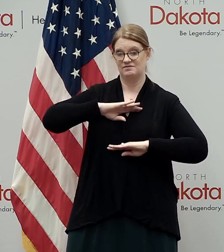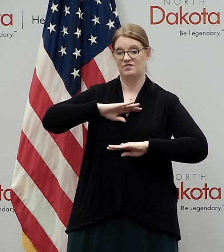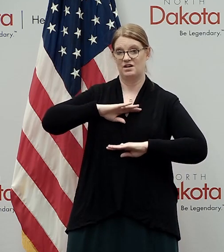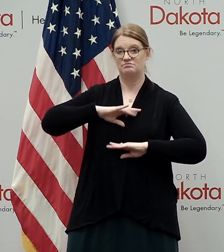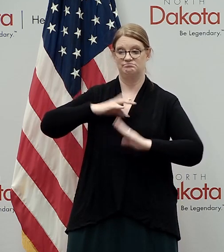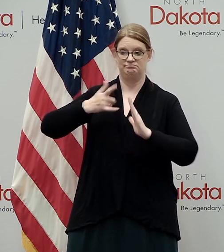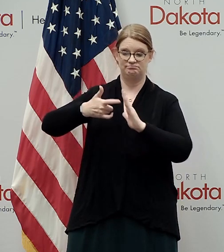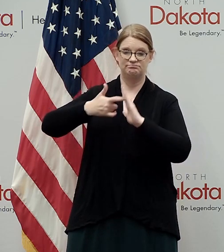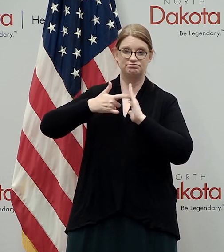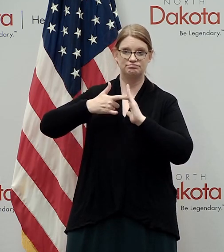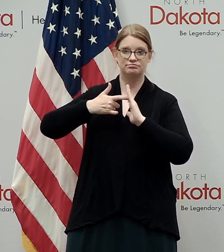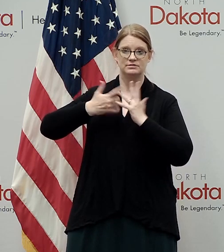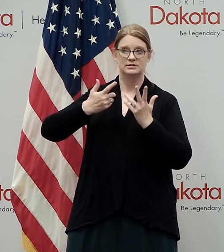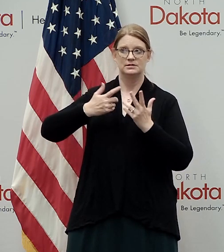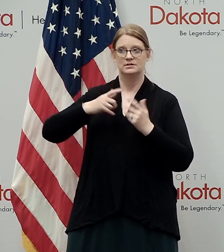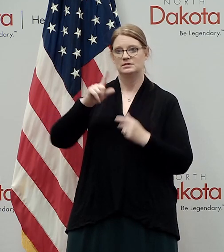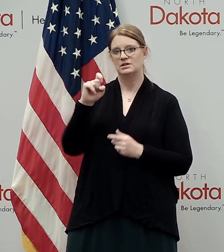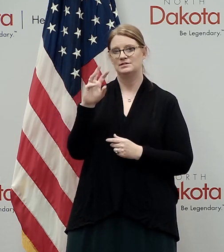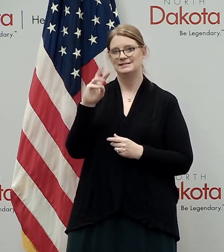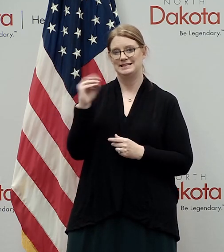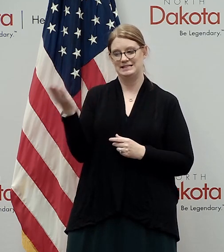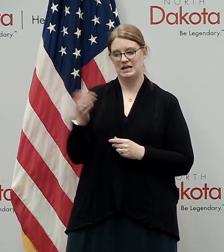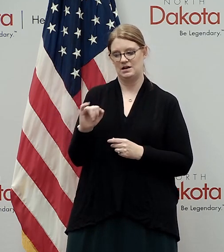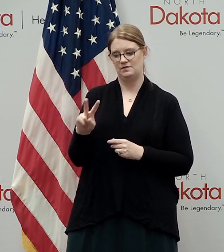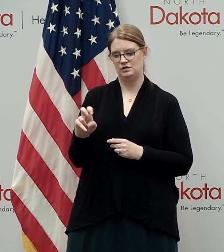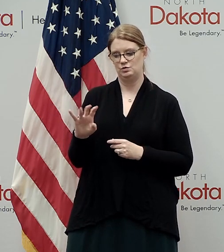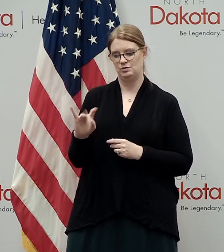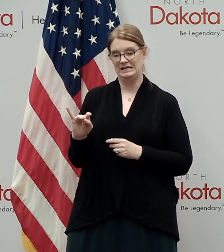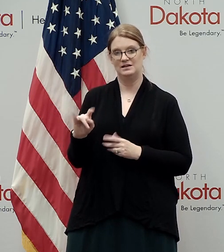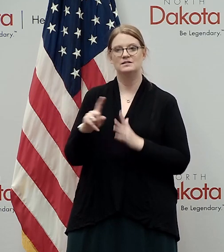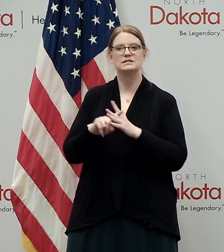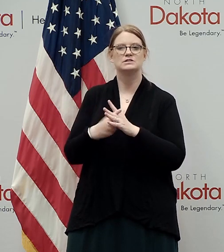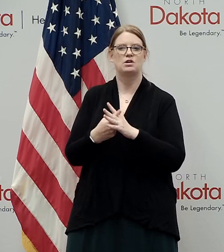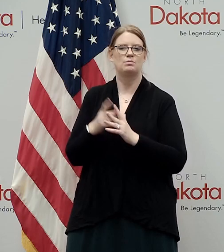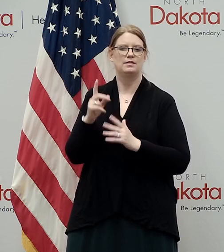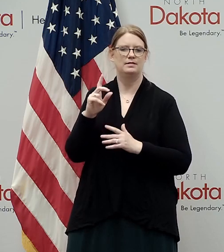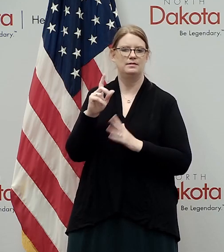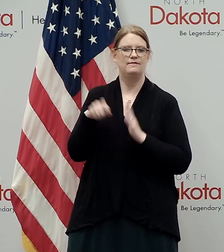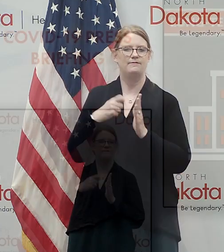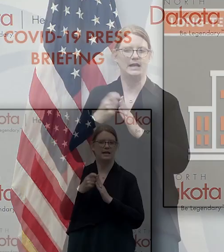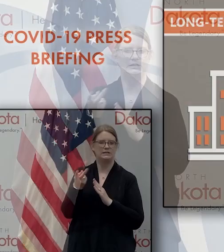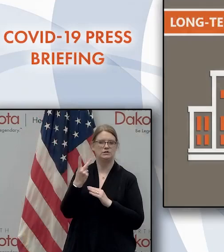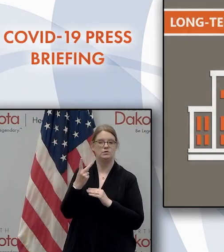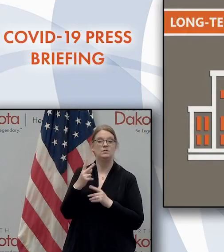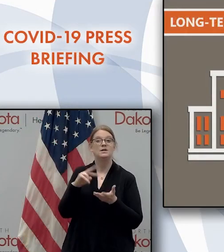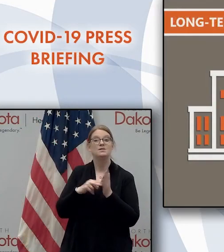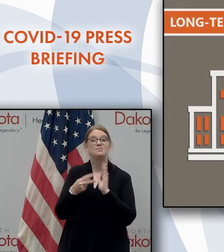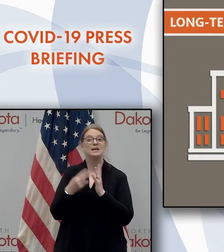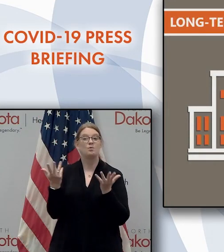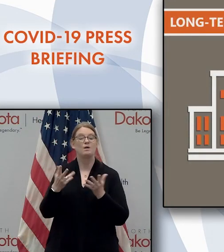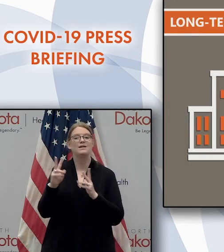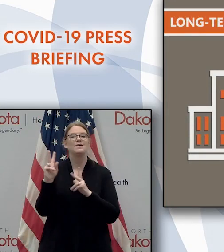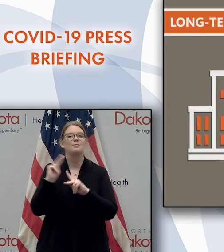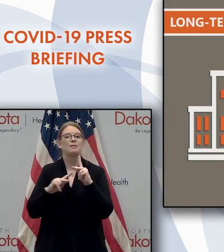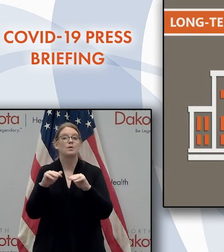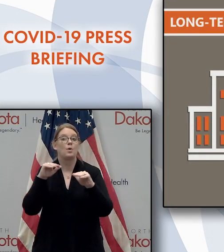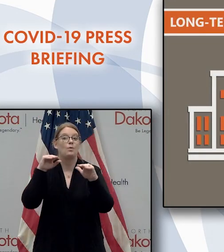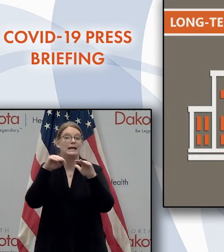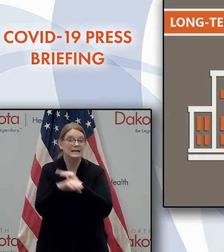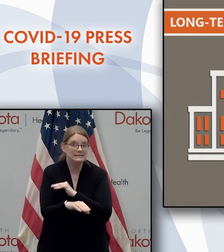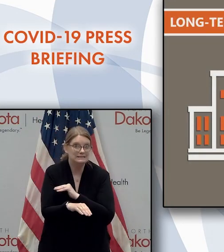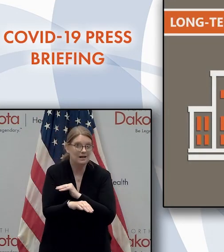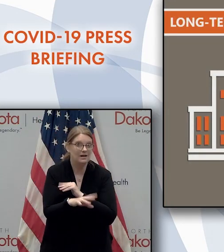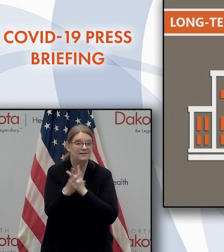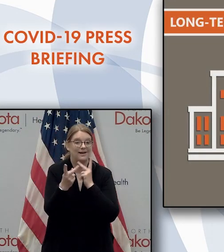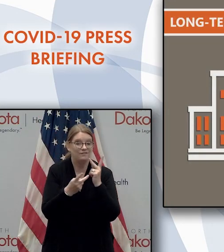criteria. That's 160 out of 218 to go into phase 2. That's where internal visitation within the facility at scheduled intervals